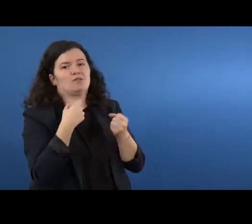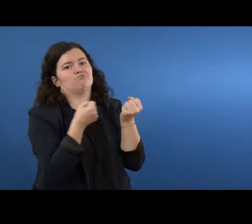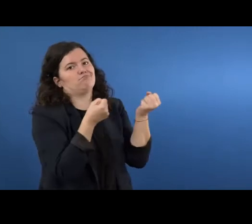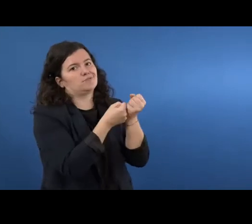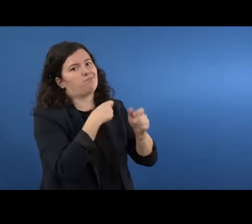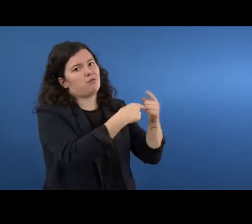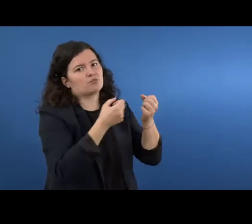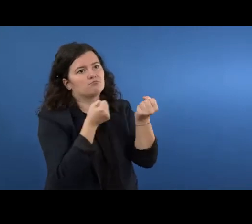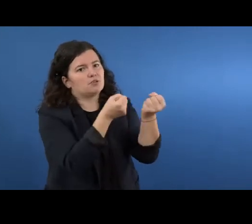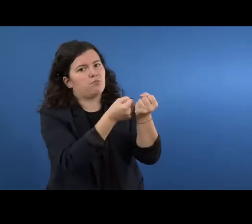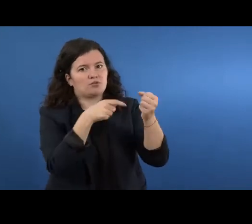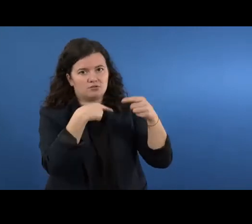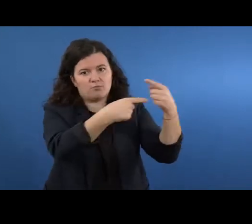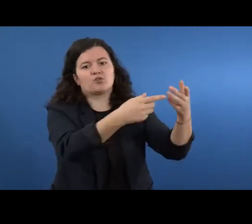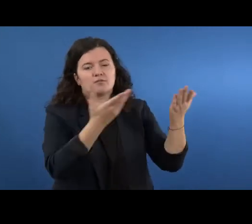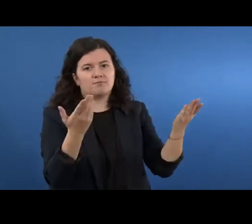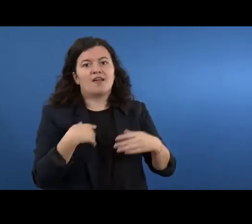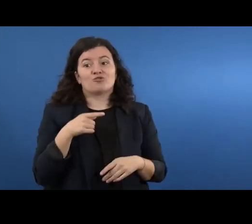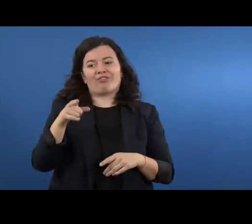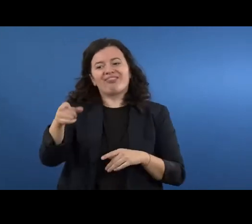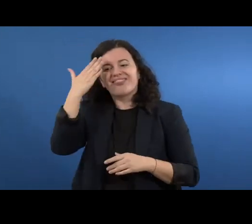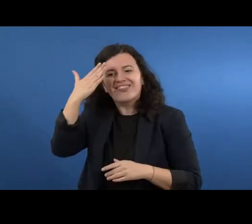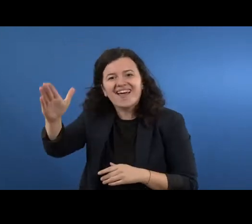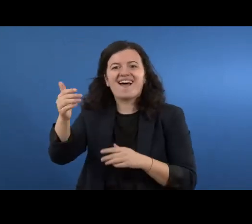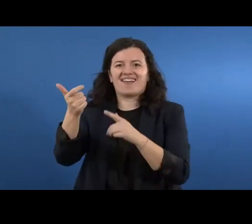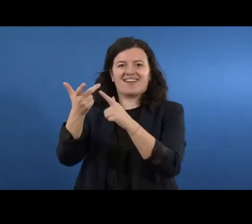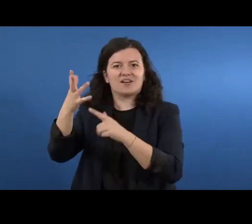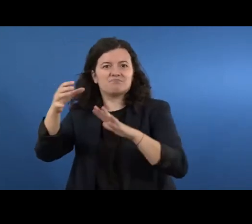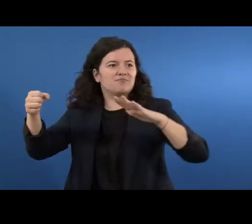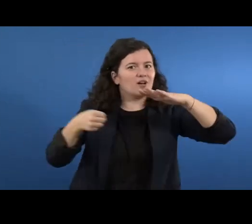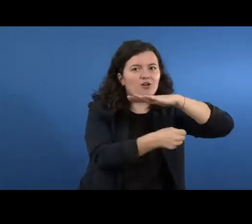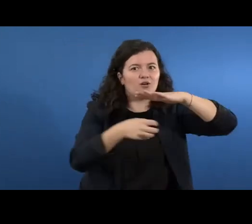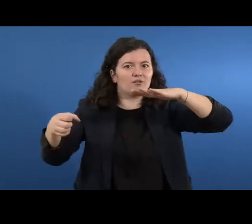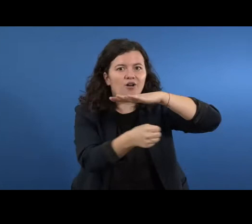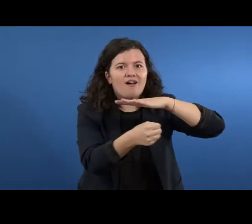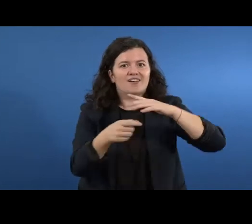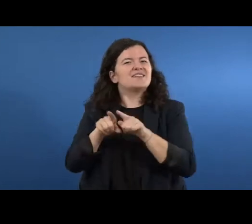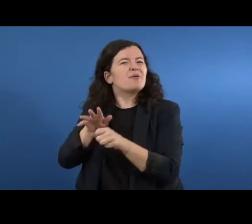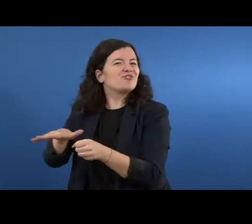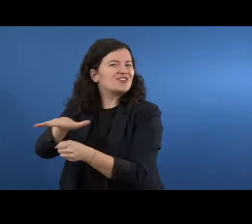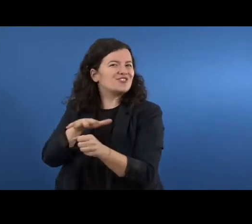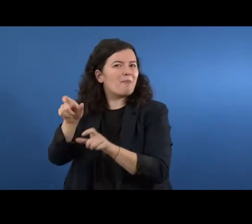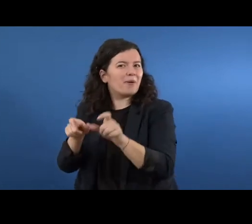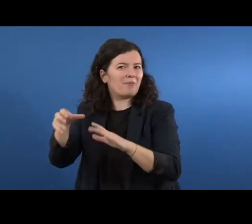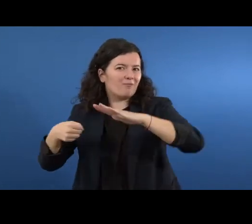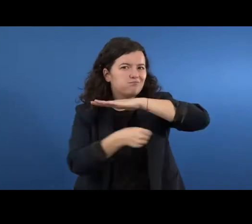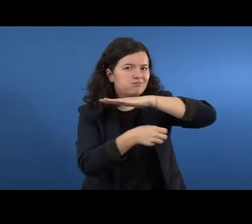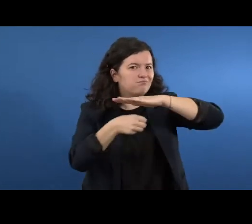their talent development and talent recruitment, and also their employee engagement activities. And for many